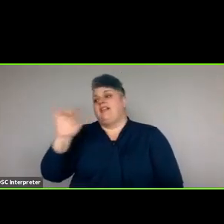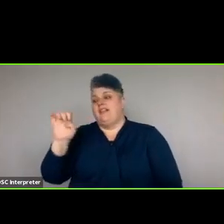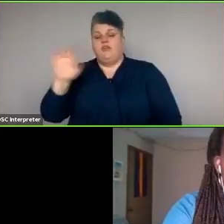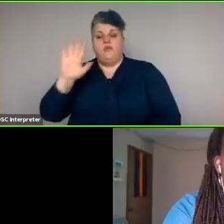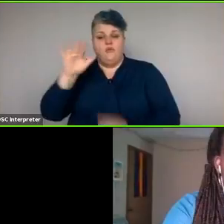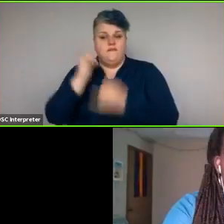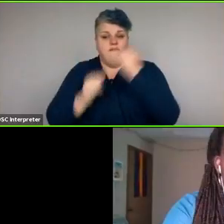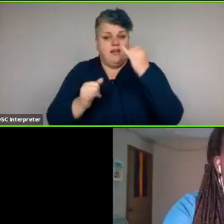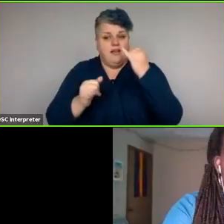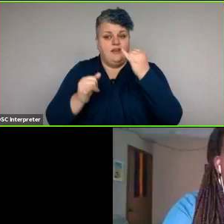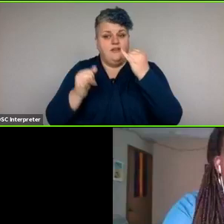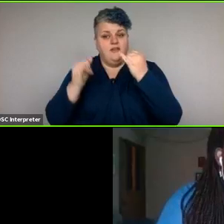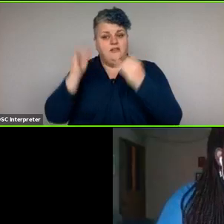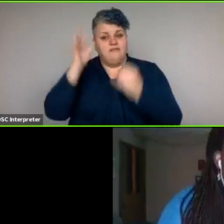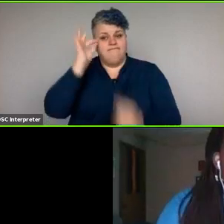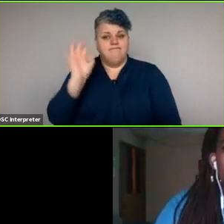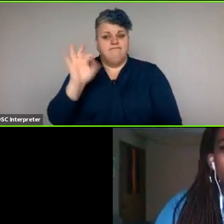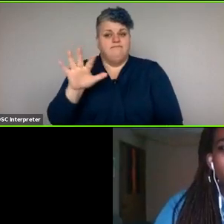or final,